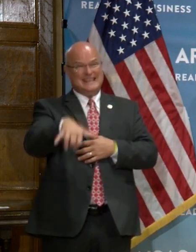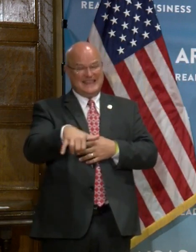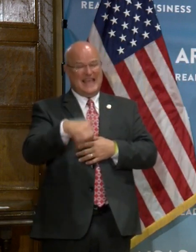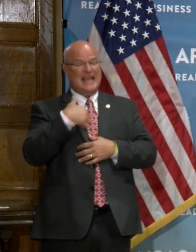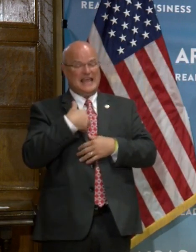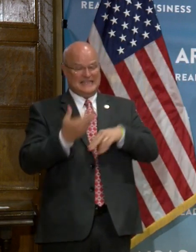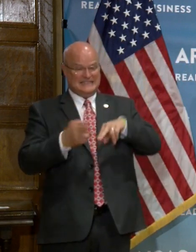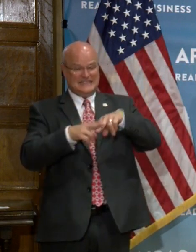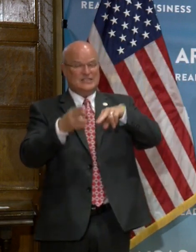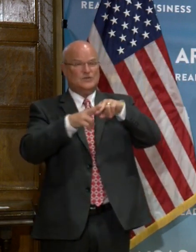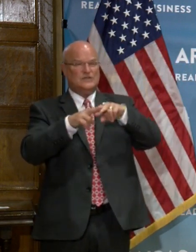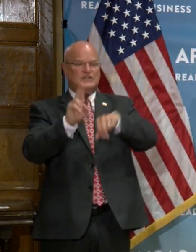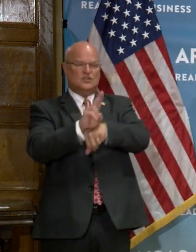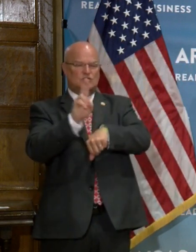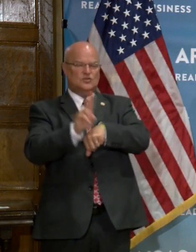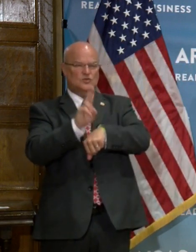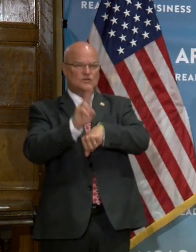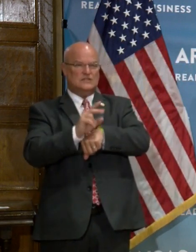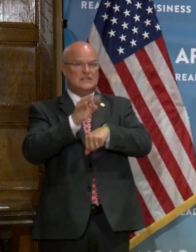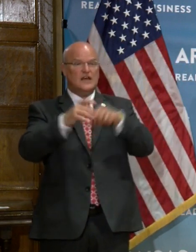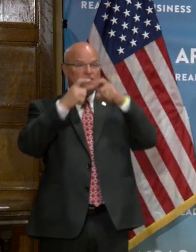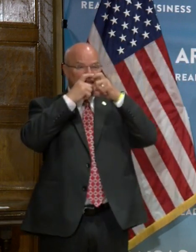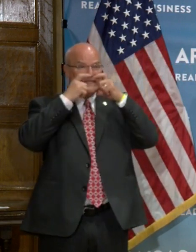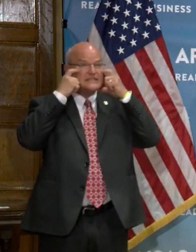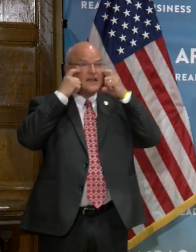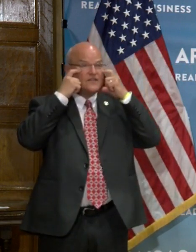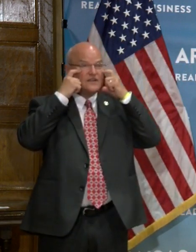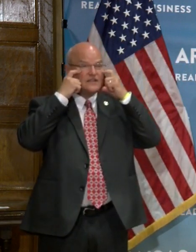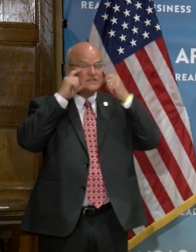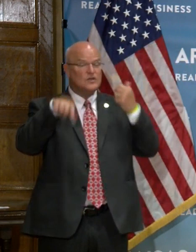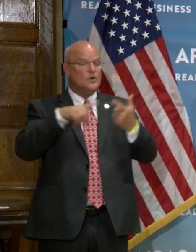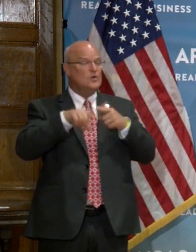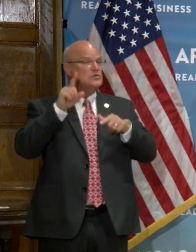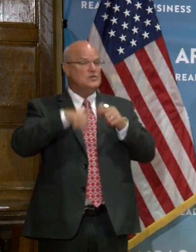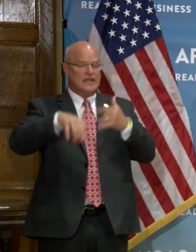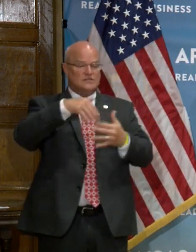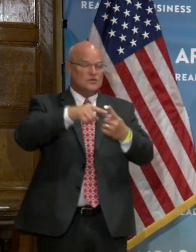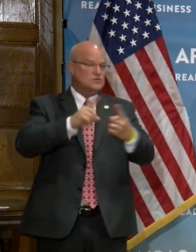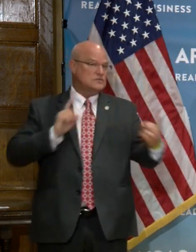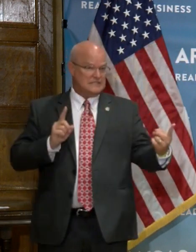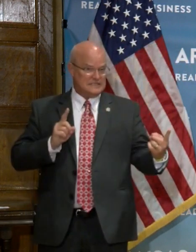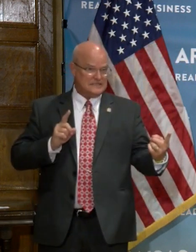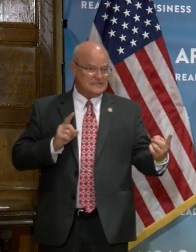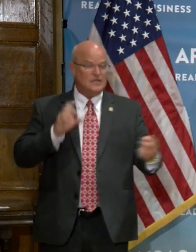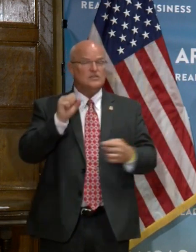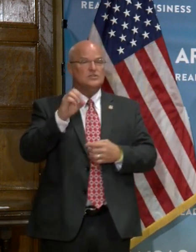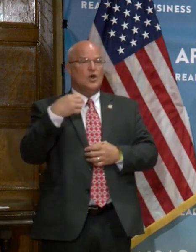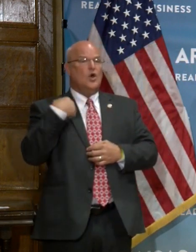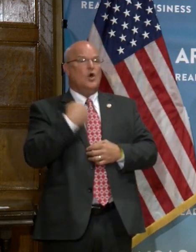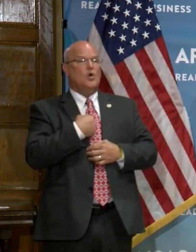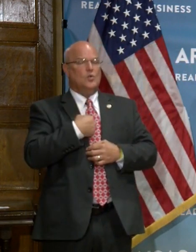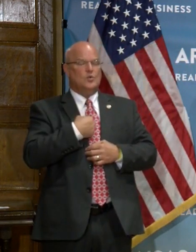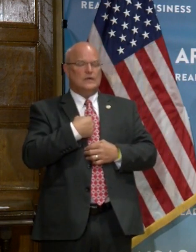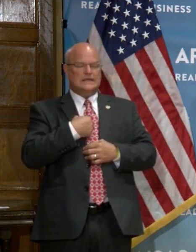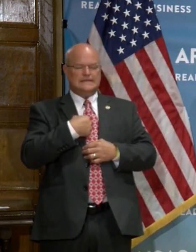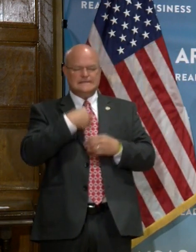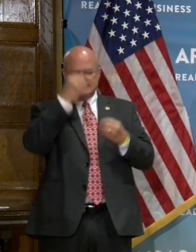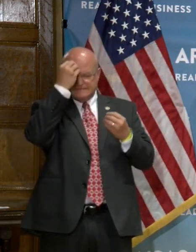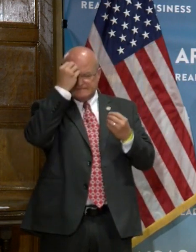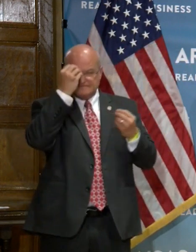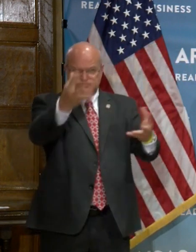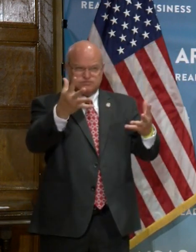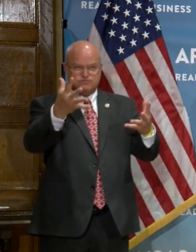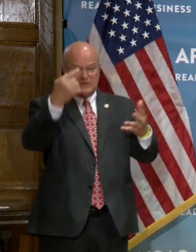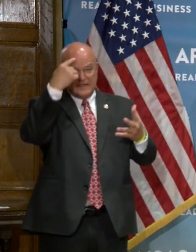has increased the usage of face coverings when you can't do social distancing. So we drive that message. I think you're